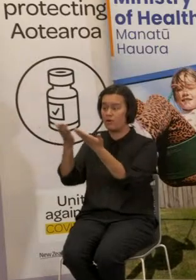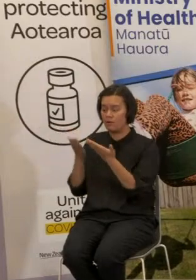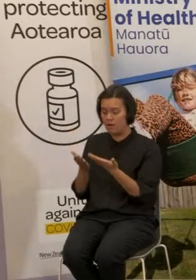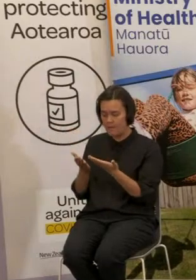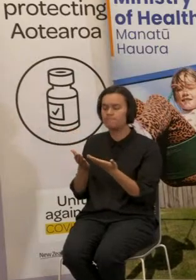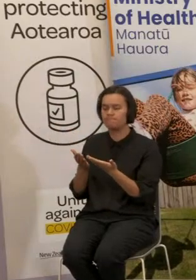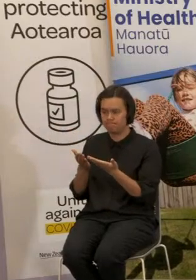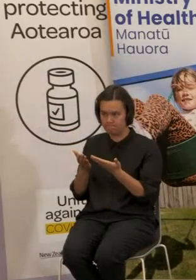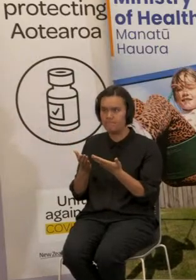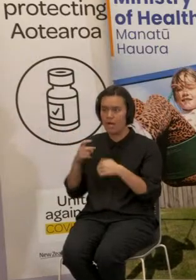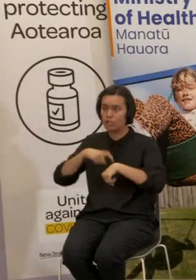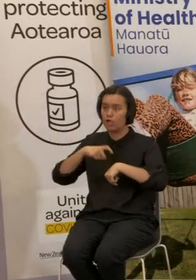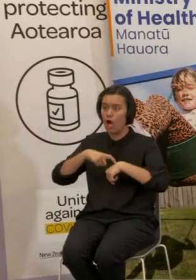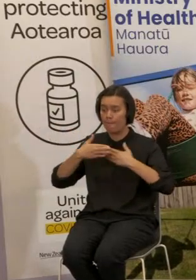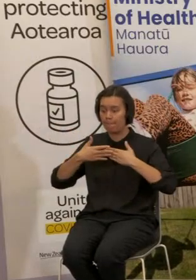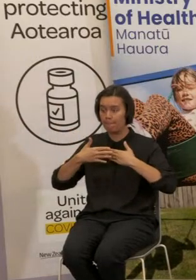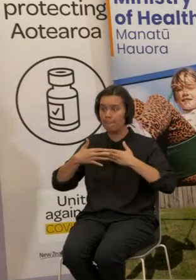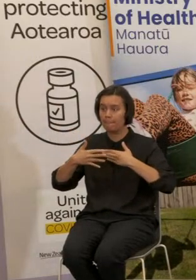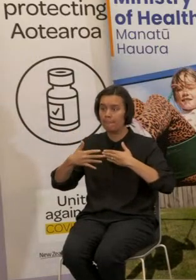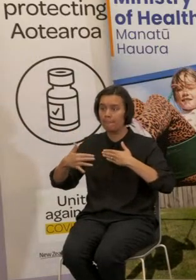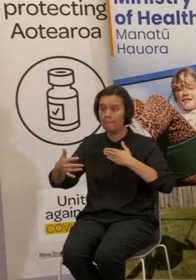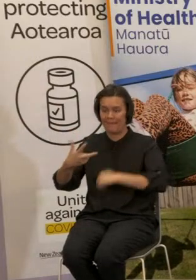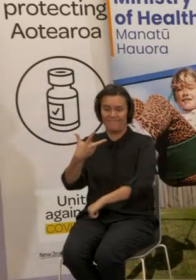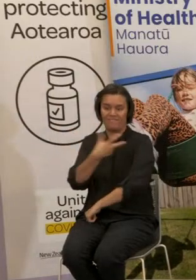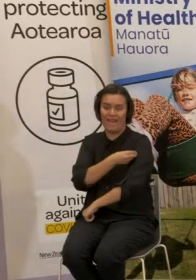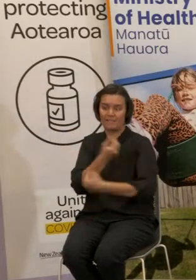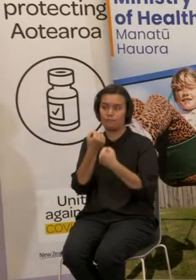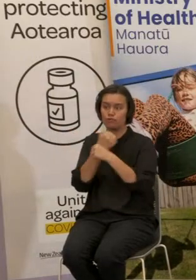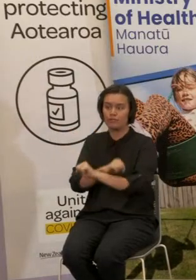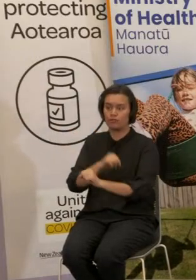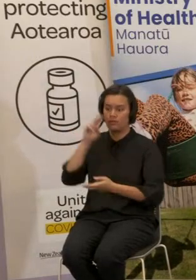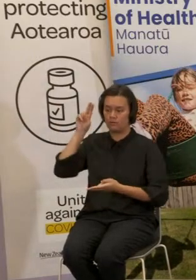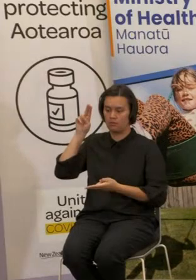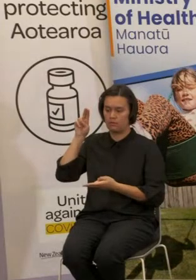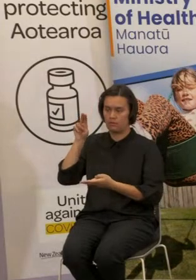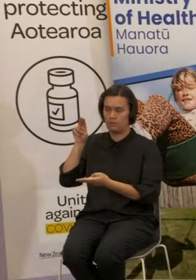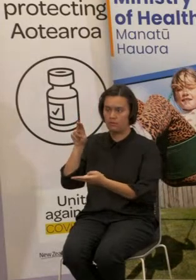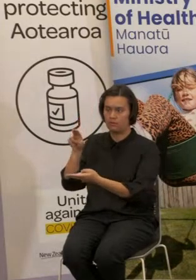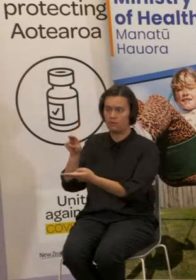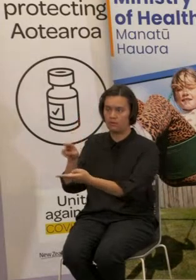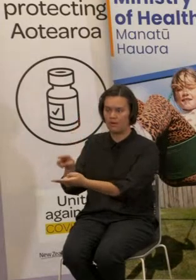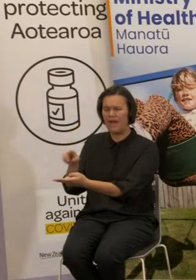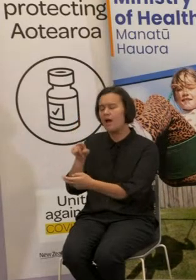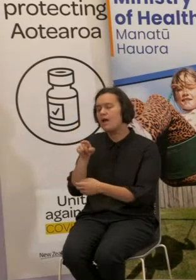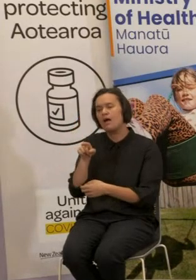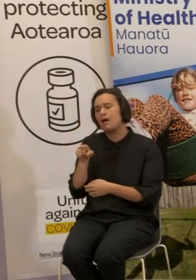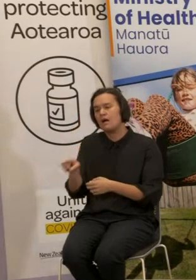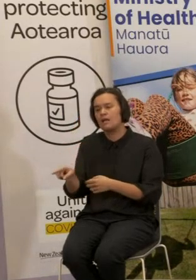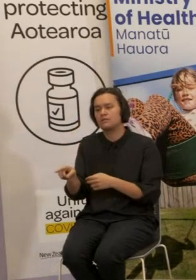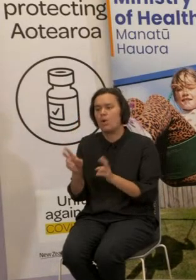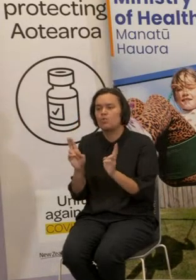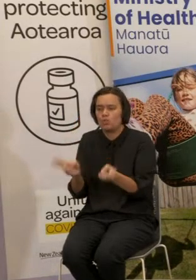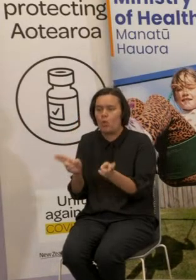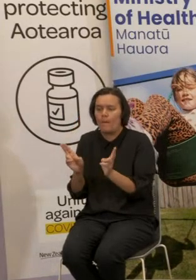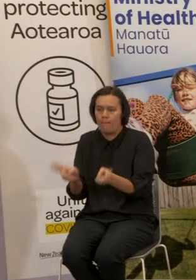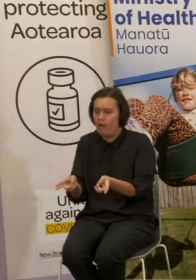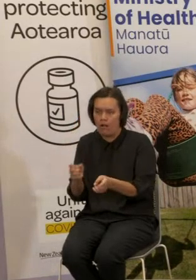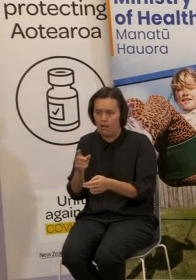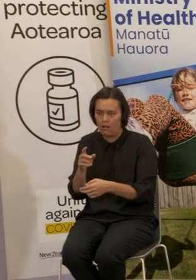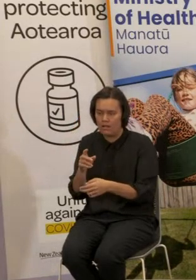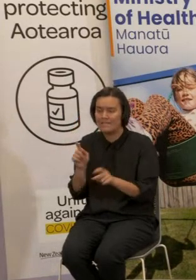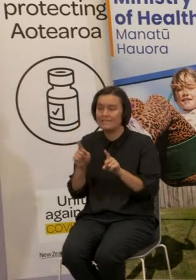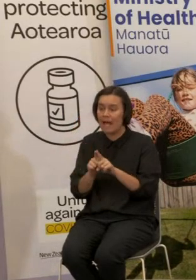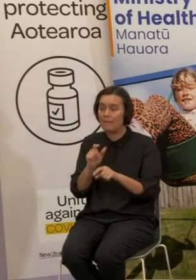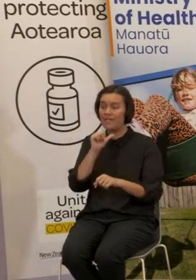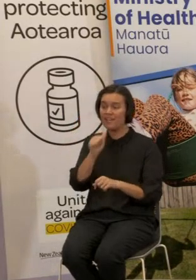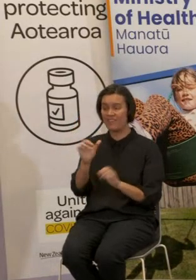waning immunity, which is no surprise. I think you're all aware that people can get COVID disease again and again, so you don't get lifelong immunity. It's